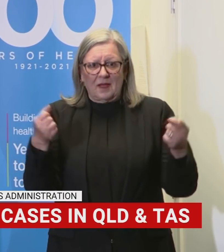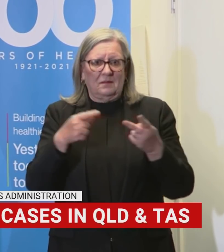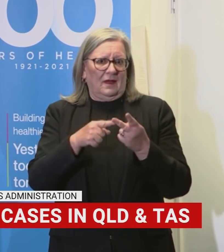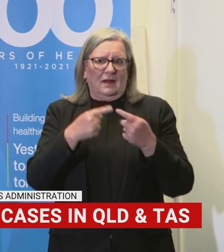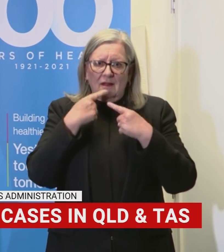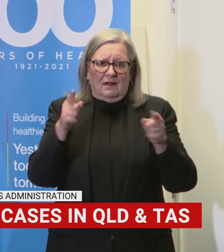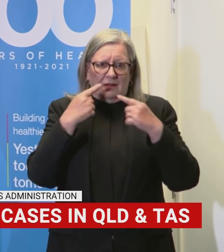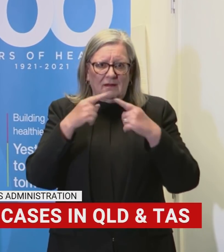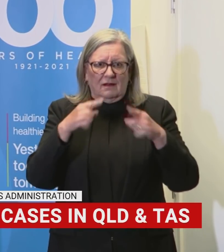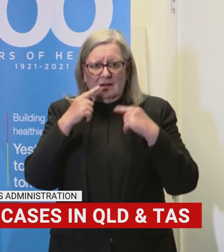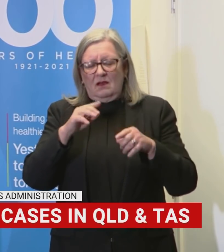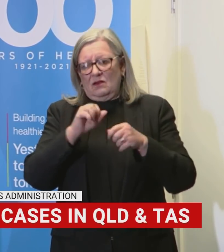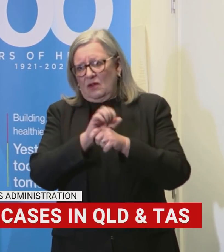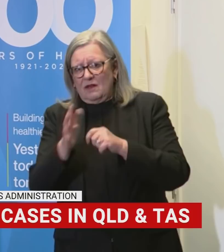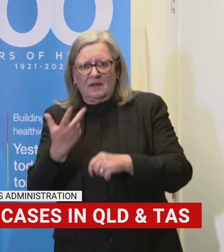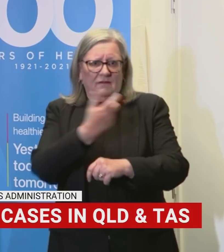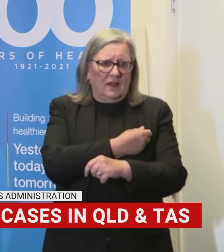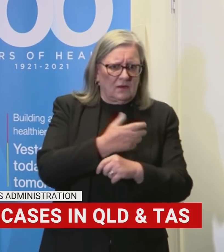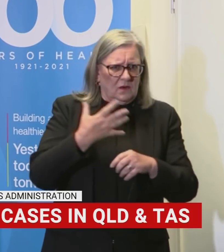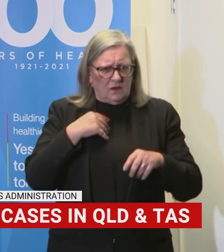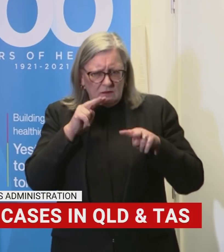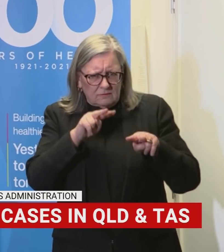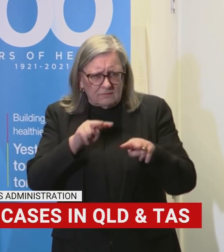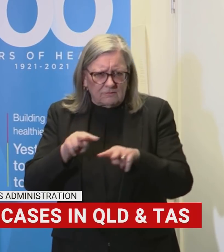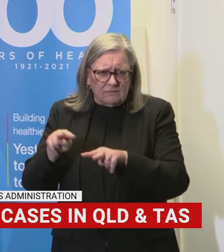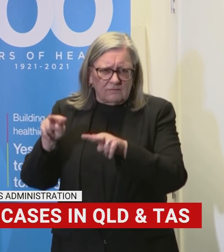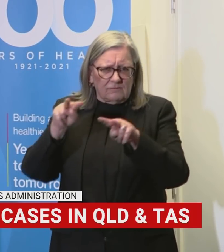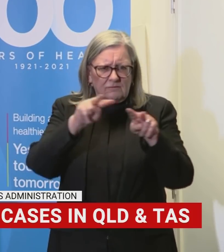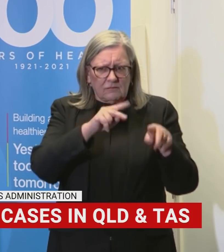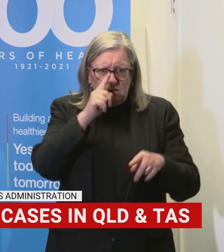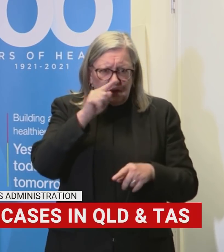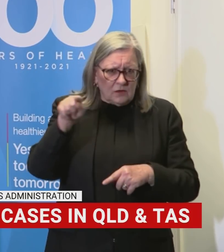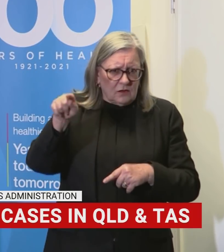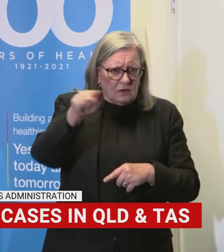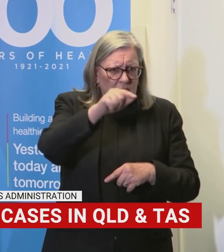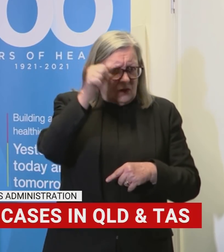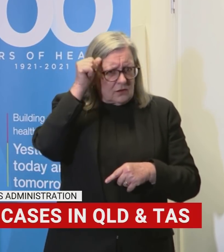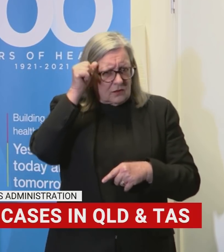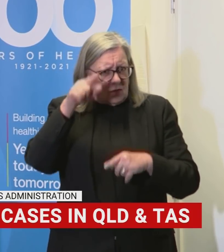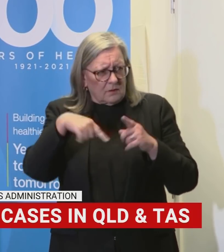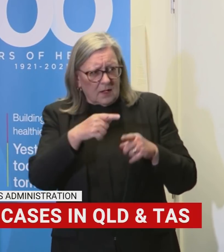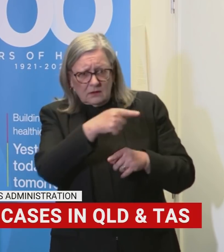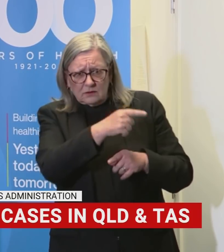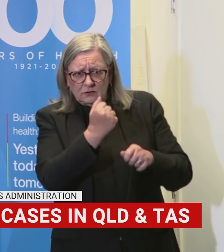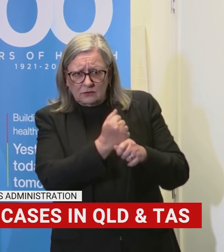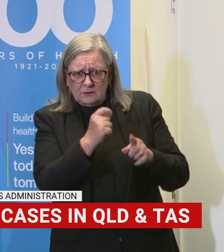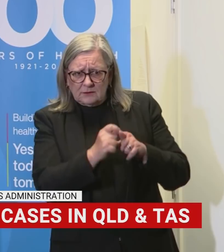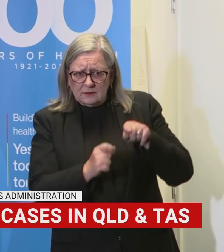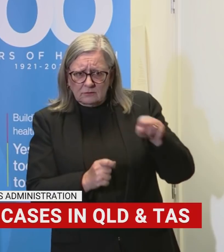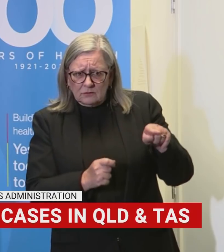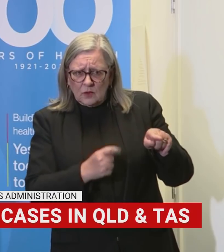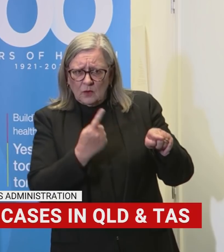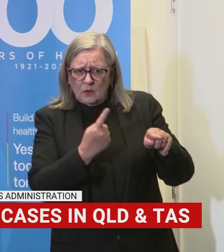awareness among individuals and the general public. The requirement of healthcare professionals, whether they're GPs who are administering